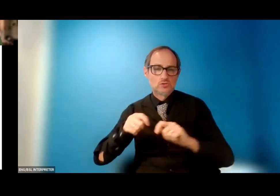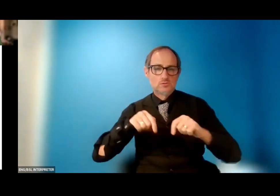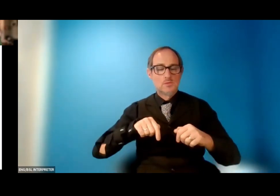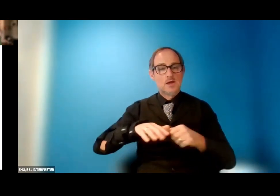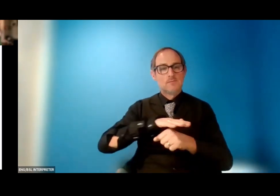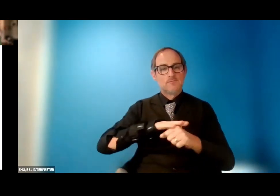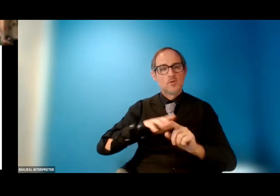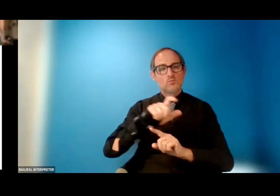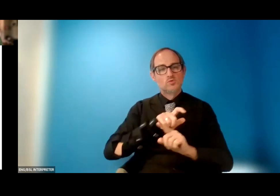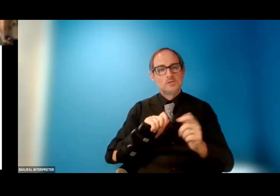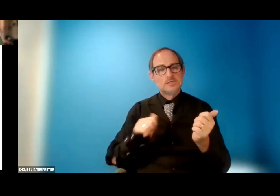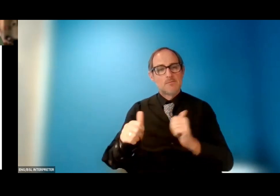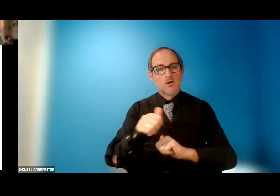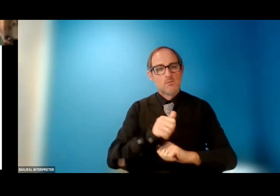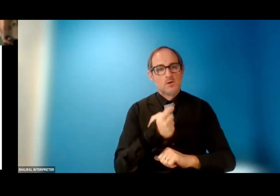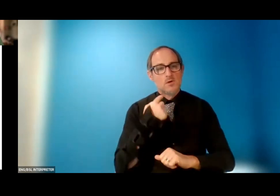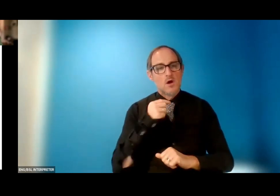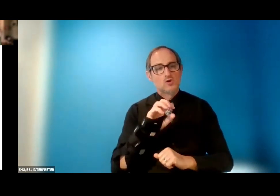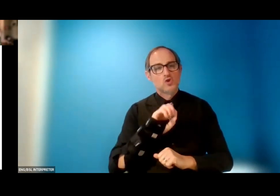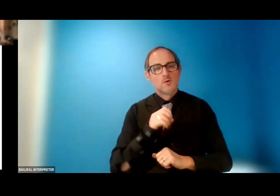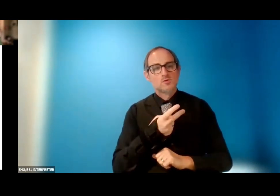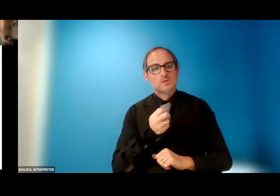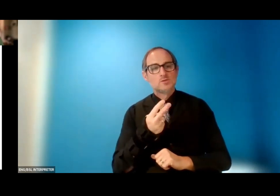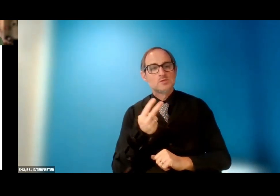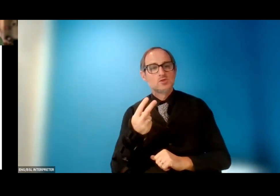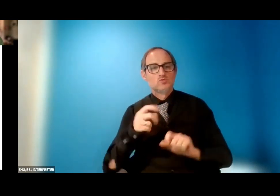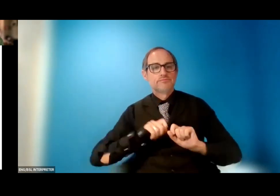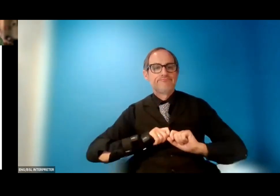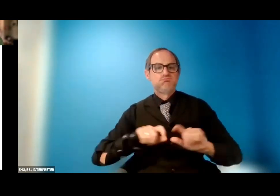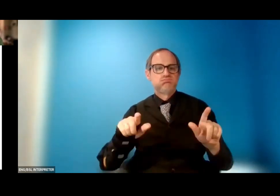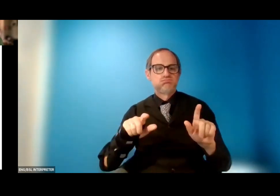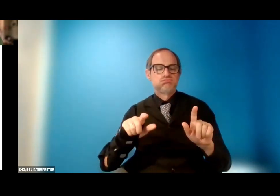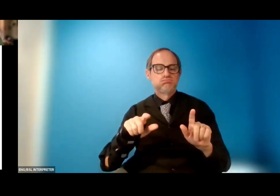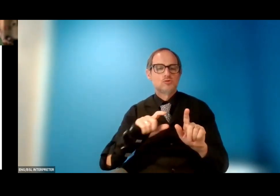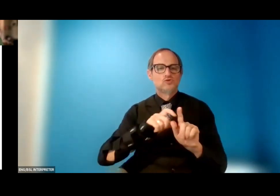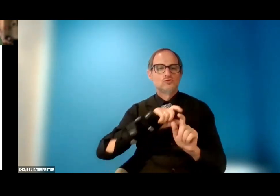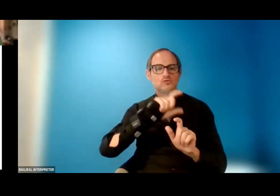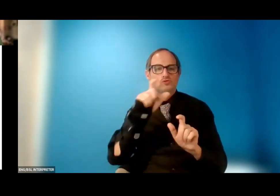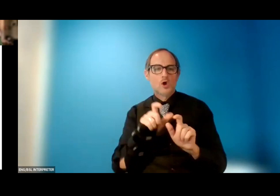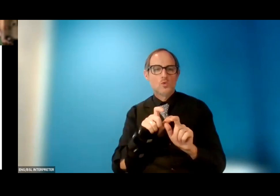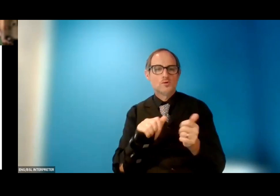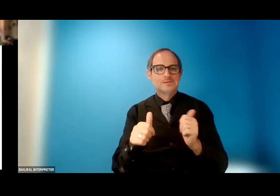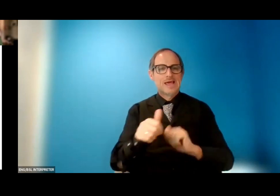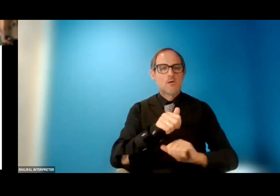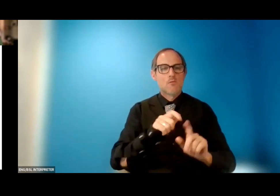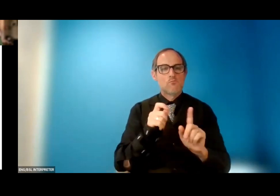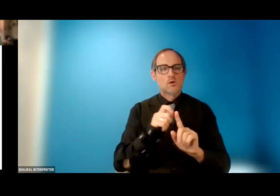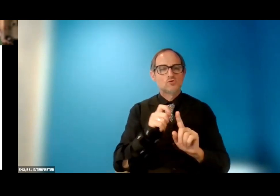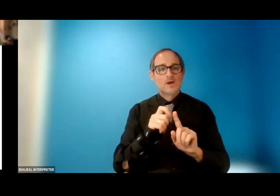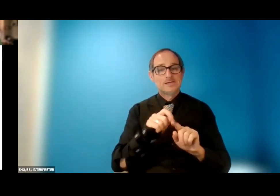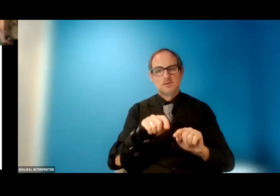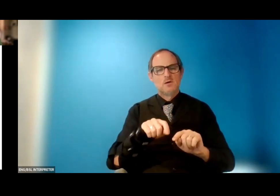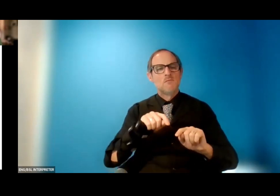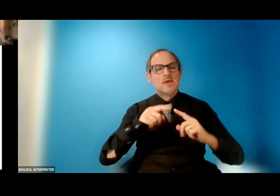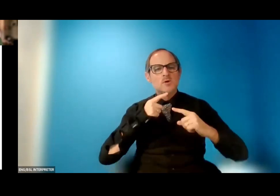So back in October 2022, we launched our Neighbourhood Doughnut Portrait, which is a synthesis of everything that we've discovered over the first 3 years